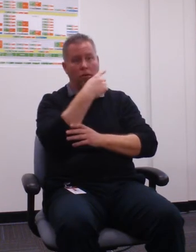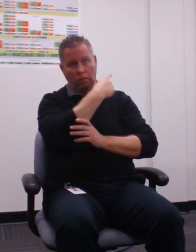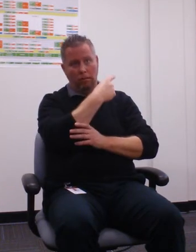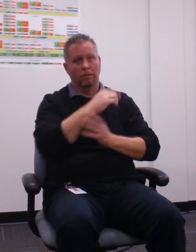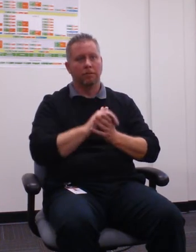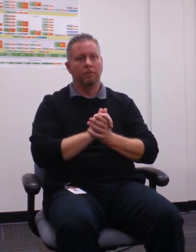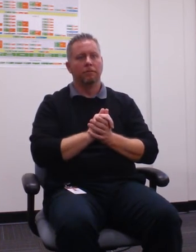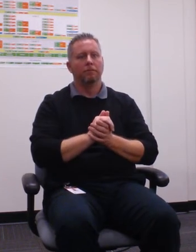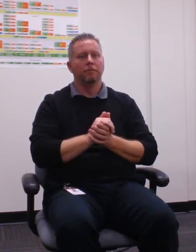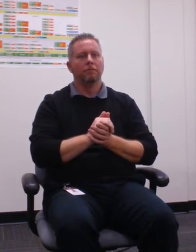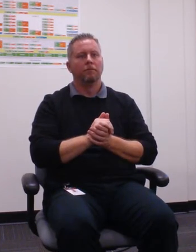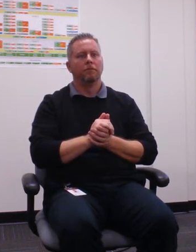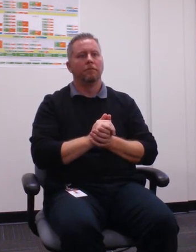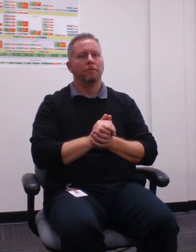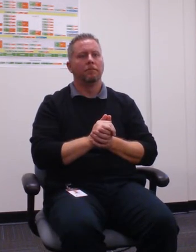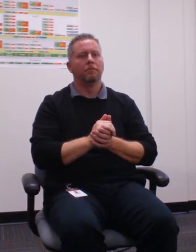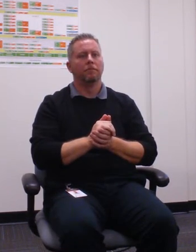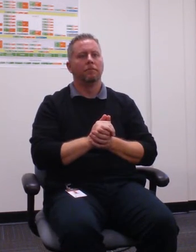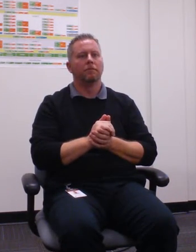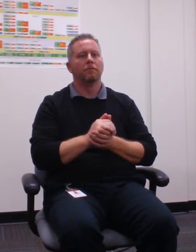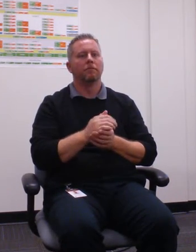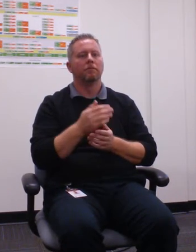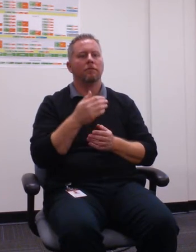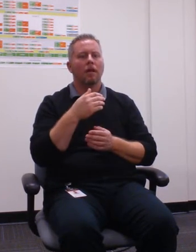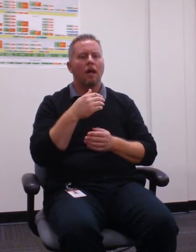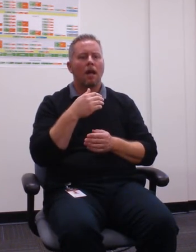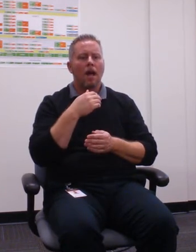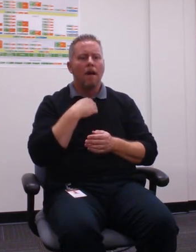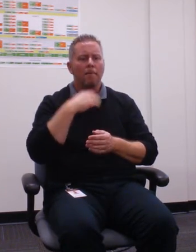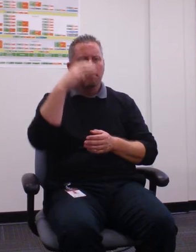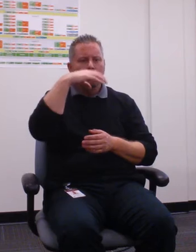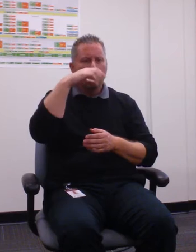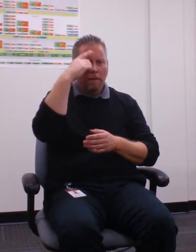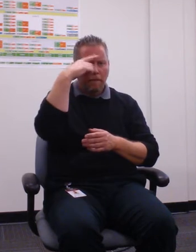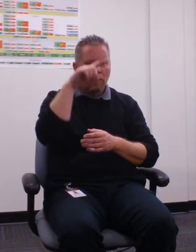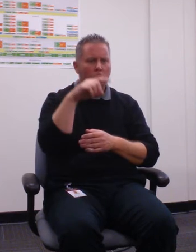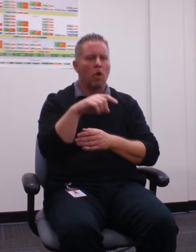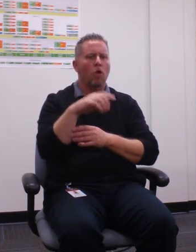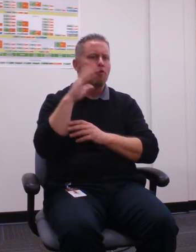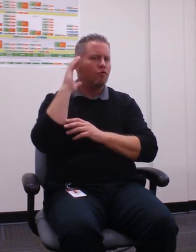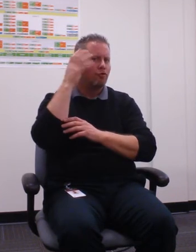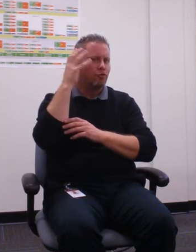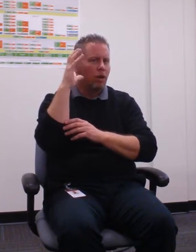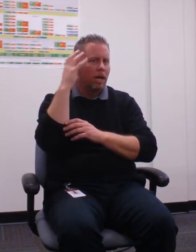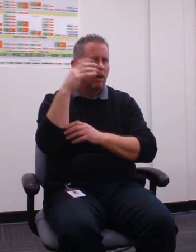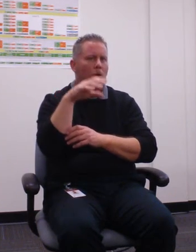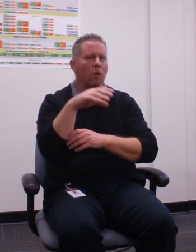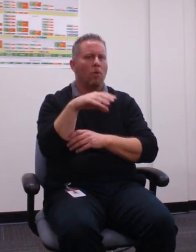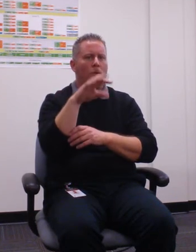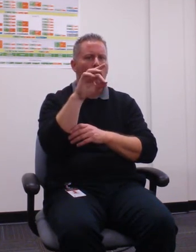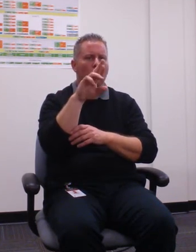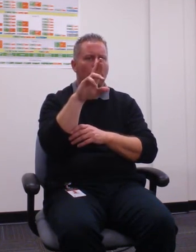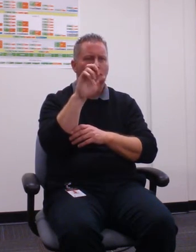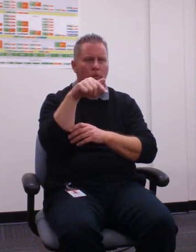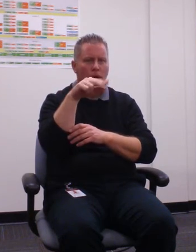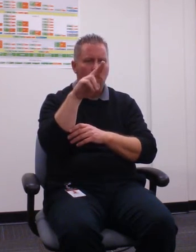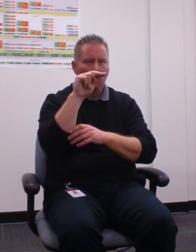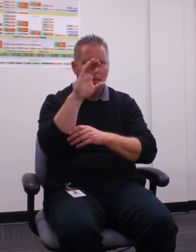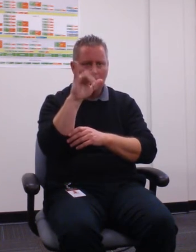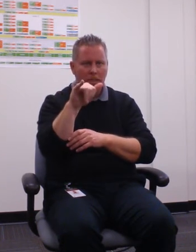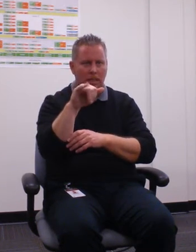and I'm going to go to the radio frequency hub. Why did it go from wireless control module to radio frequency